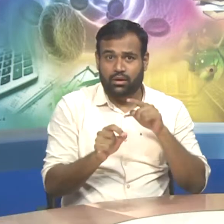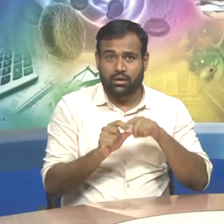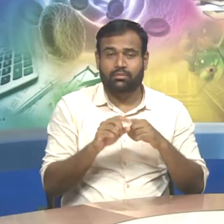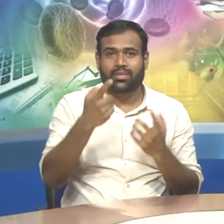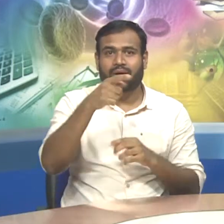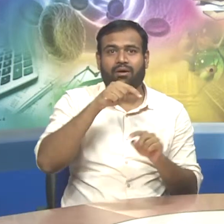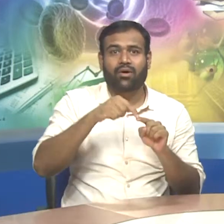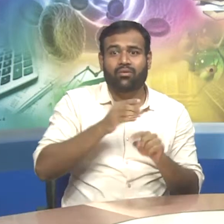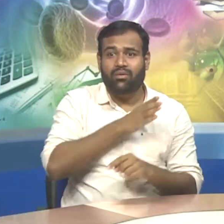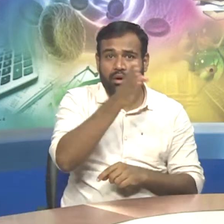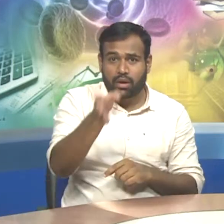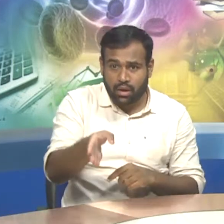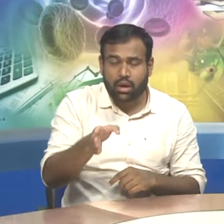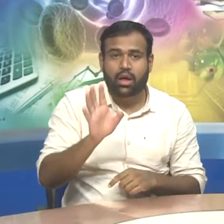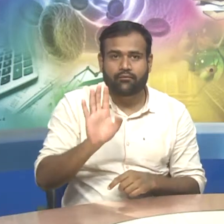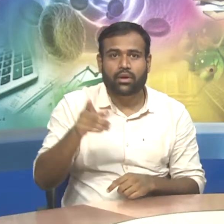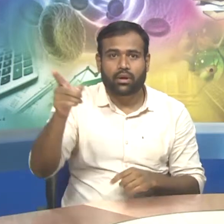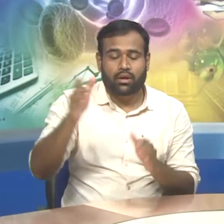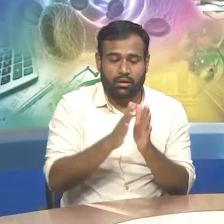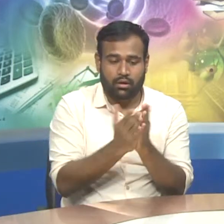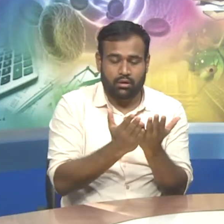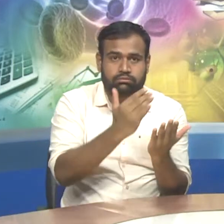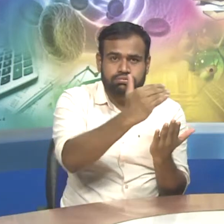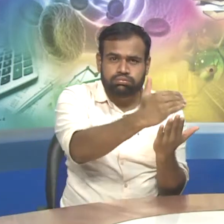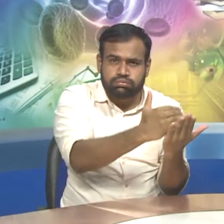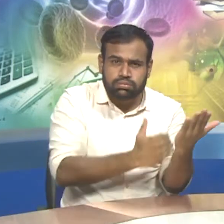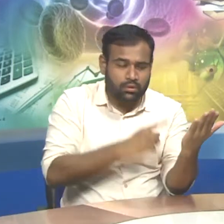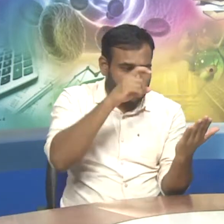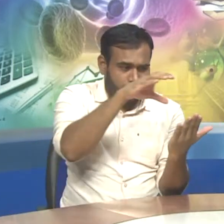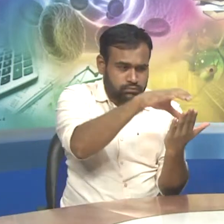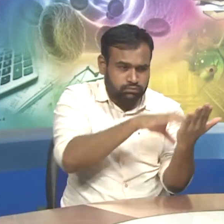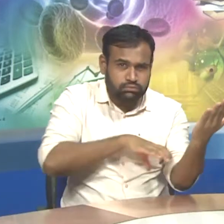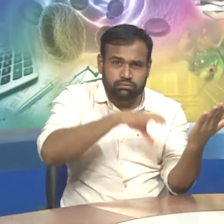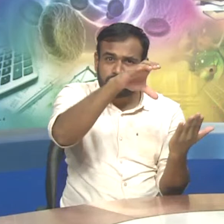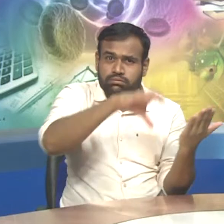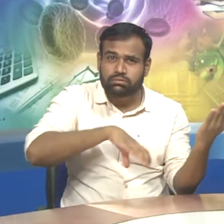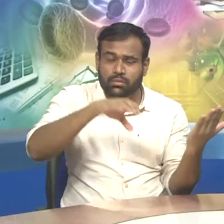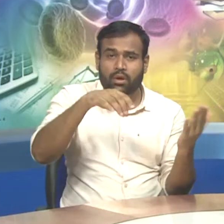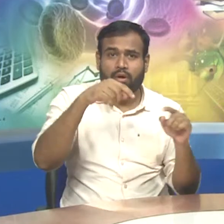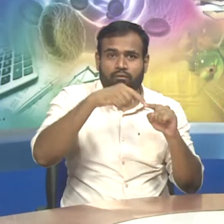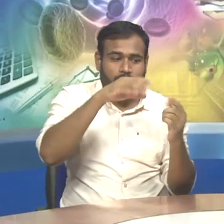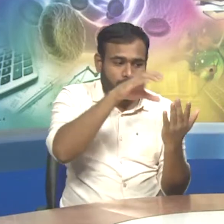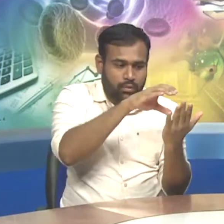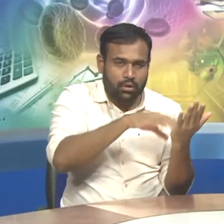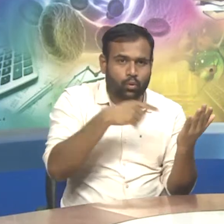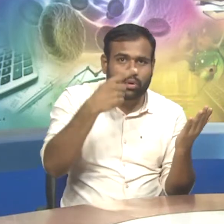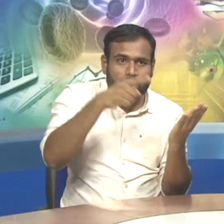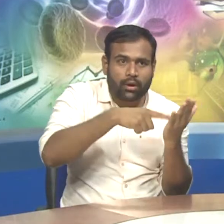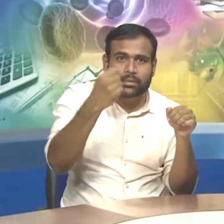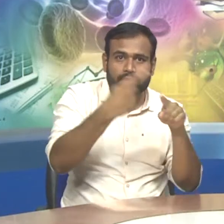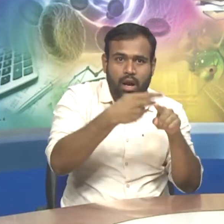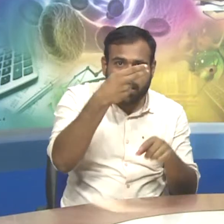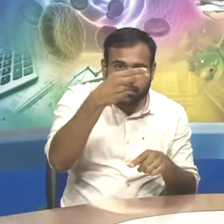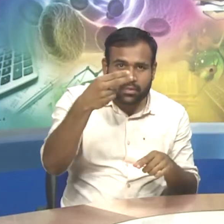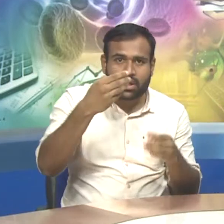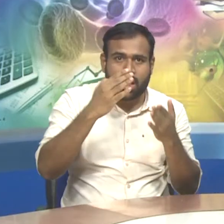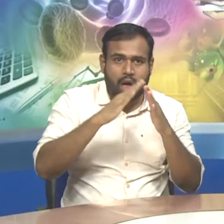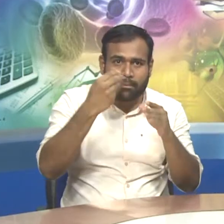In a democratic election, the list of those who are eligible to vote is prepared